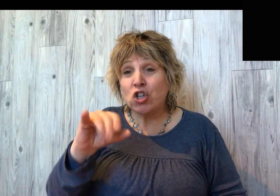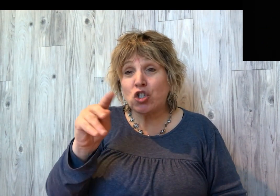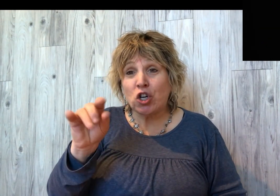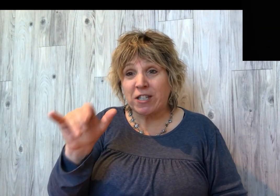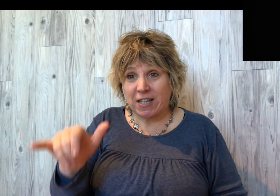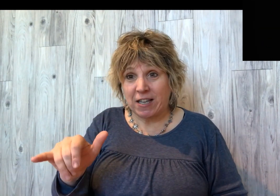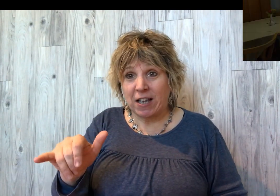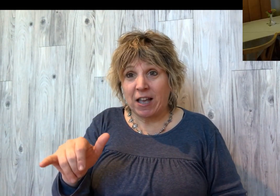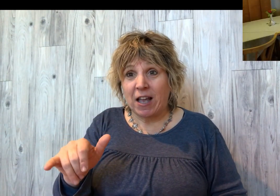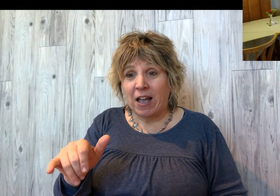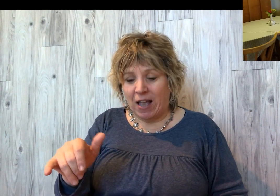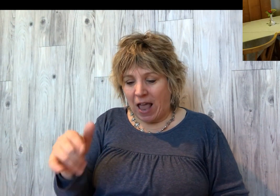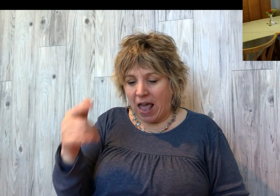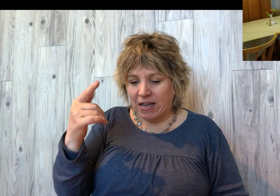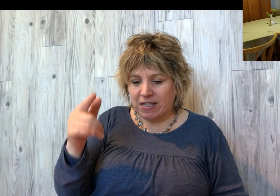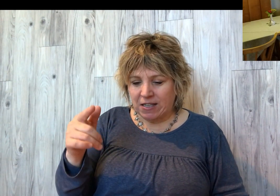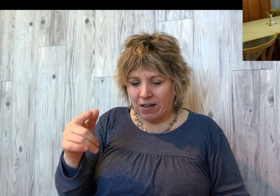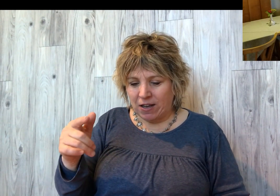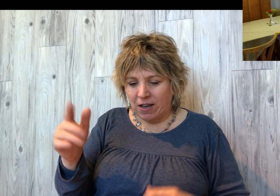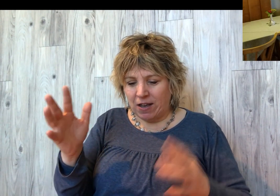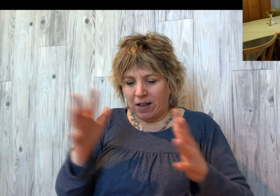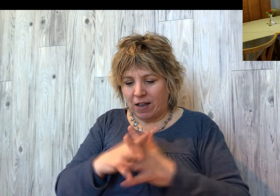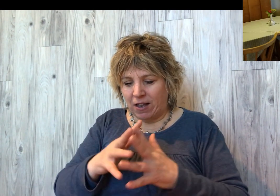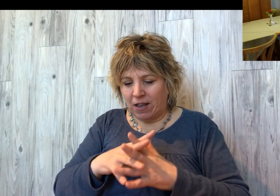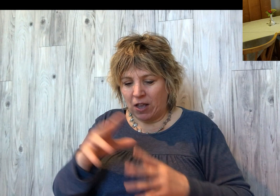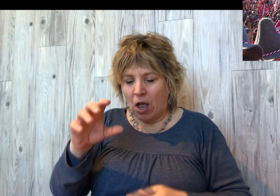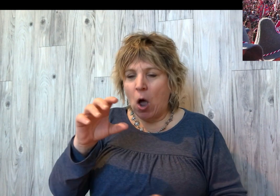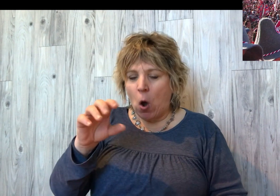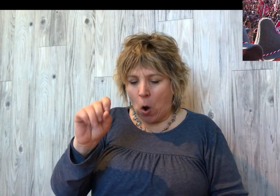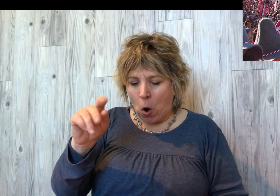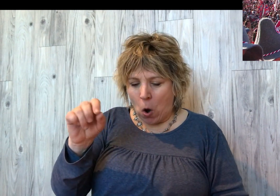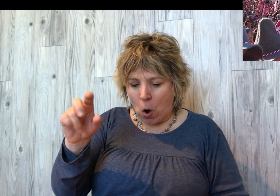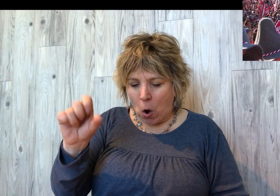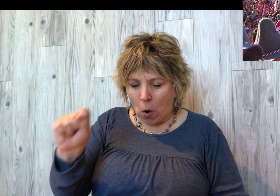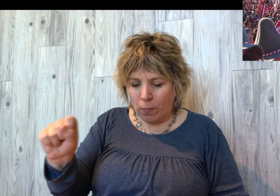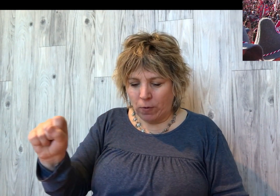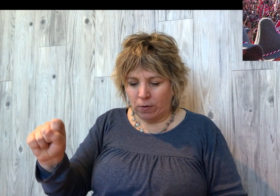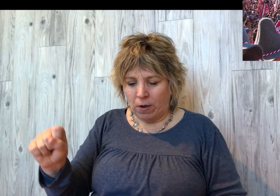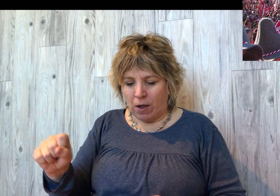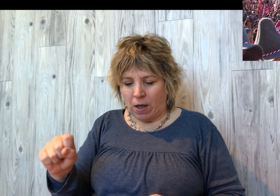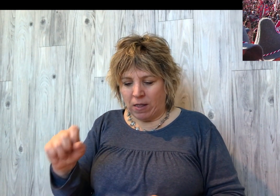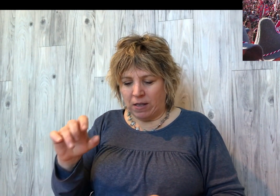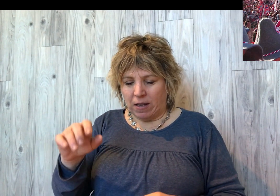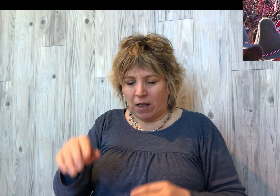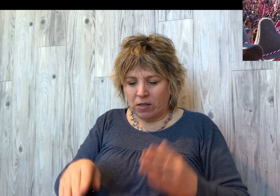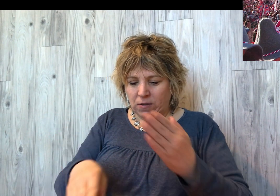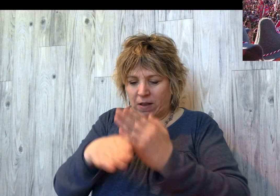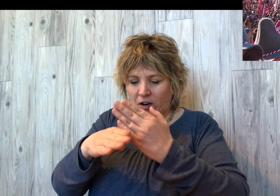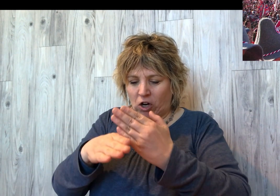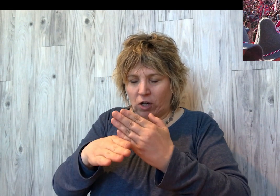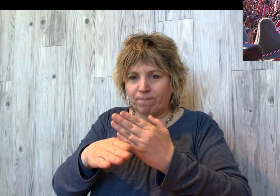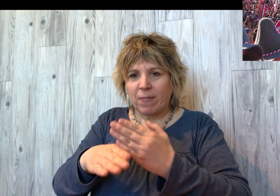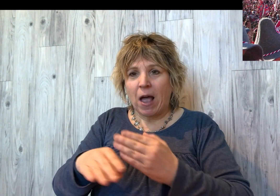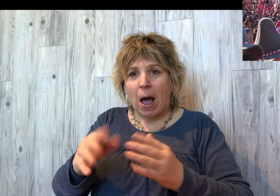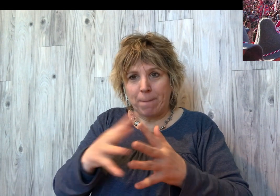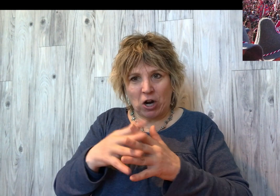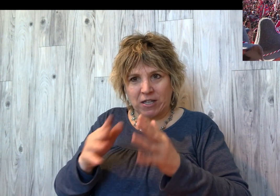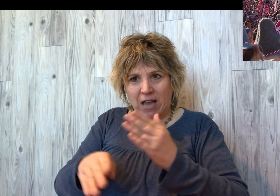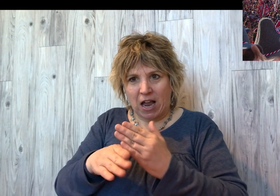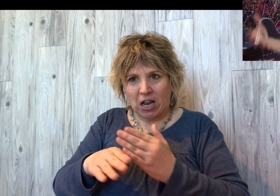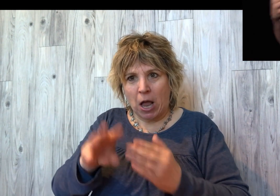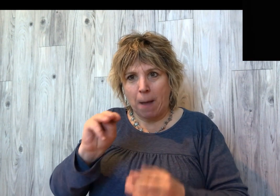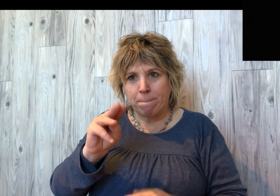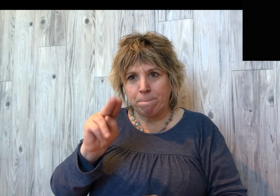jersey, and it's for the Fußball Club Bayern München. So this being what we would call as American